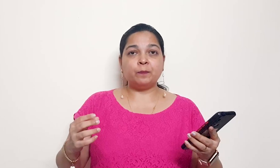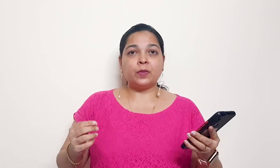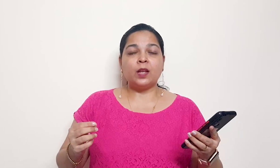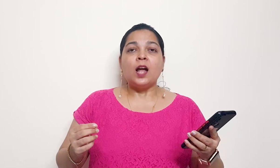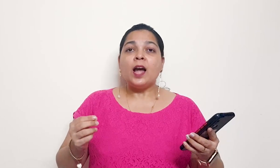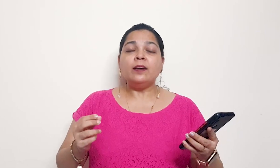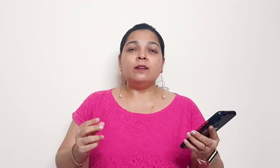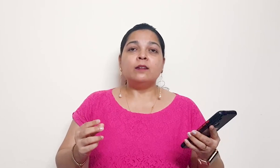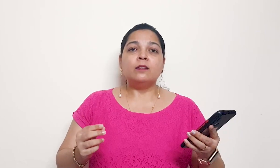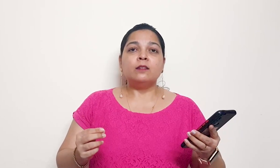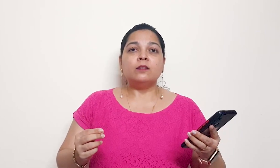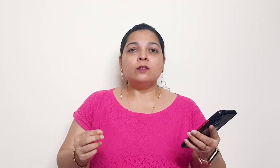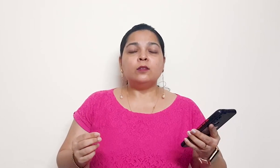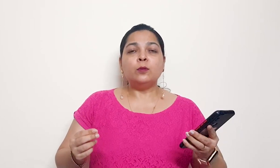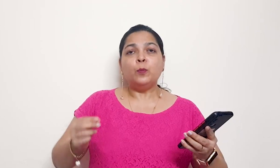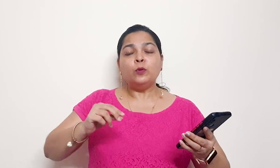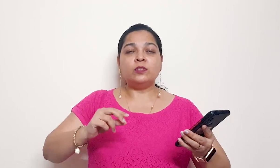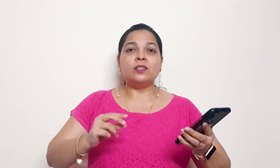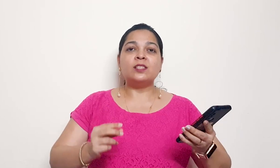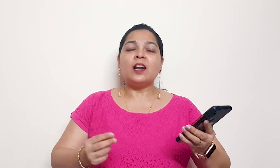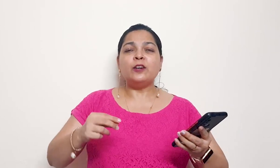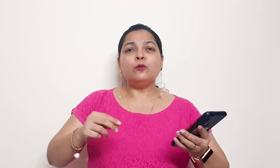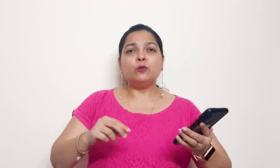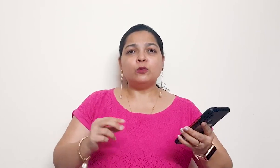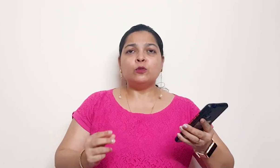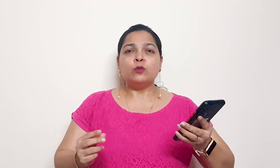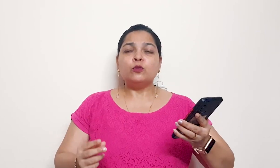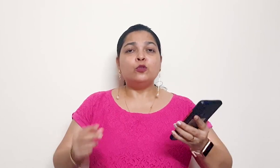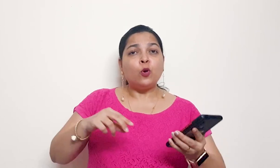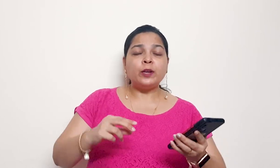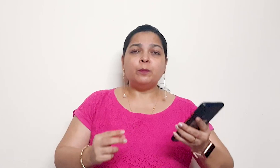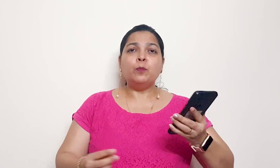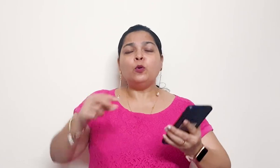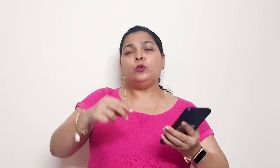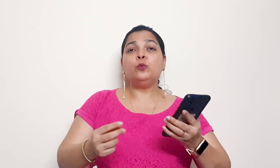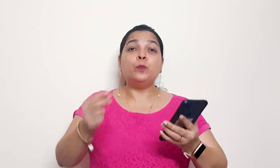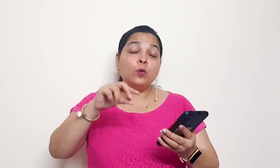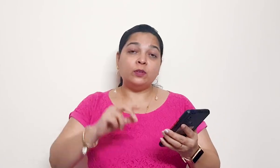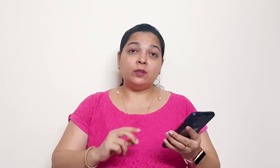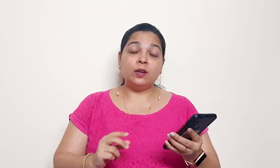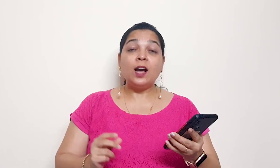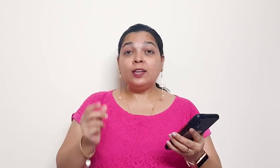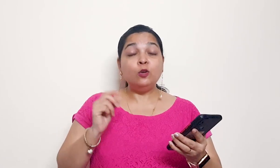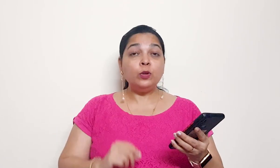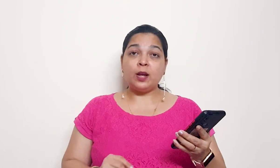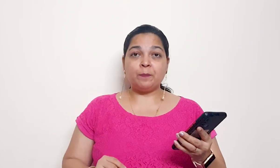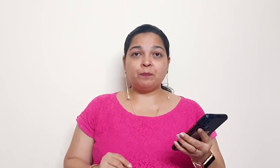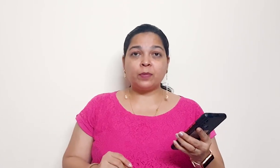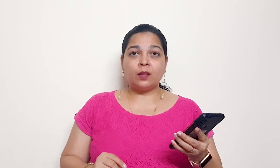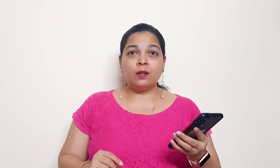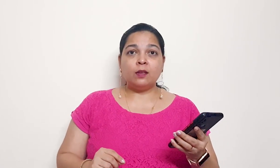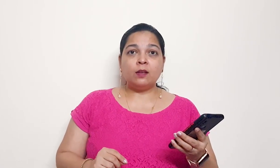noise and the bones started to join bone to bone.